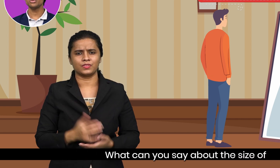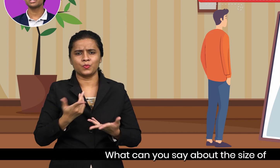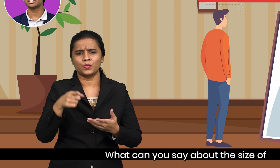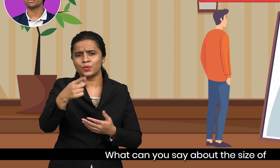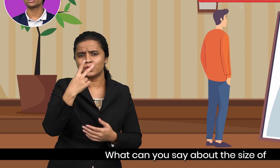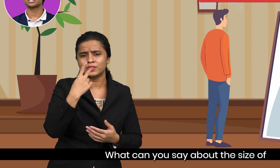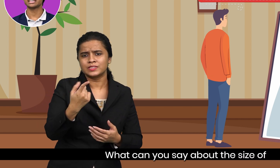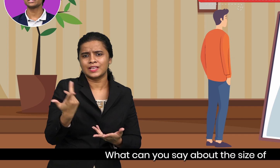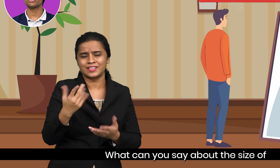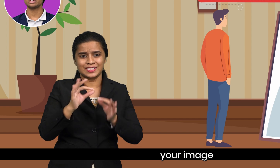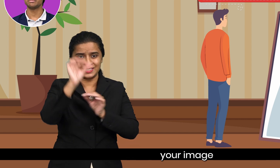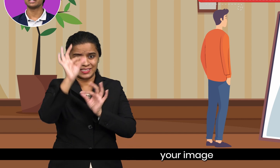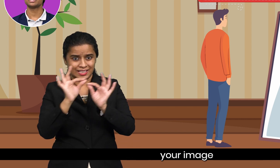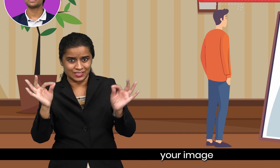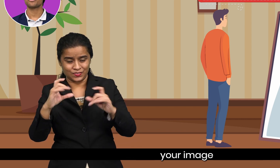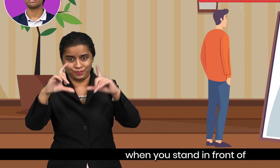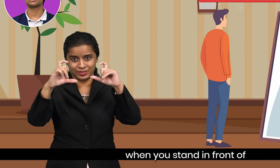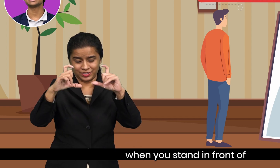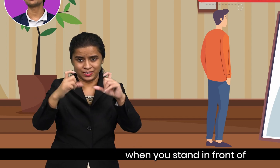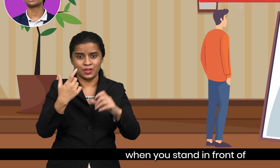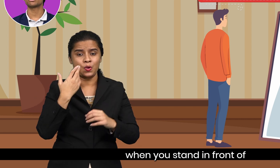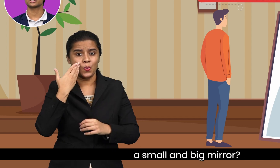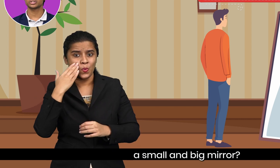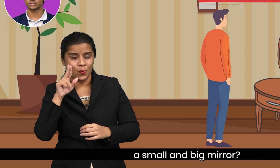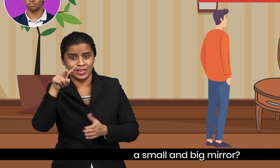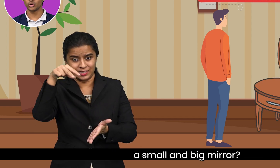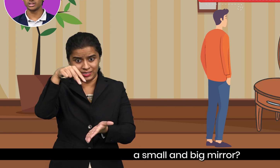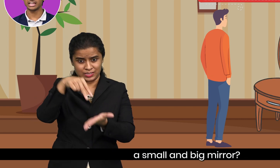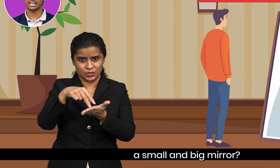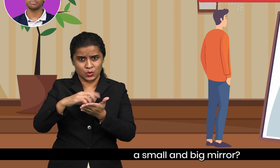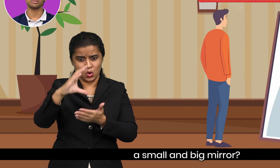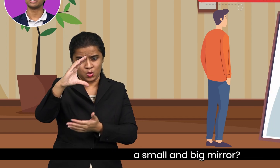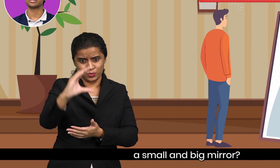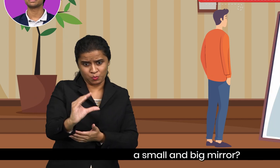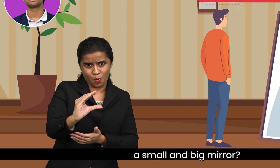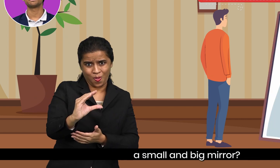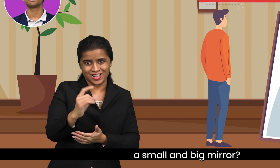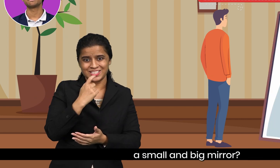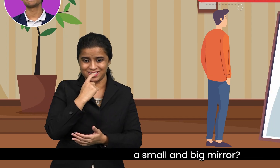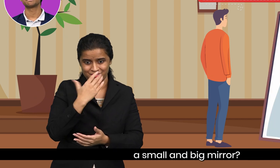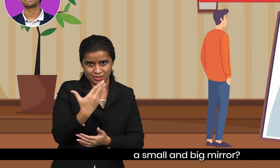What can you say about the size of your image when you stand in front of a small and big mirror?